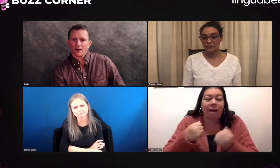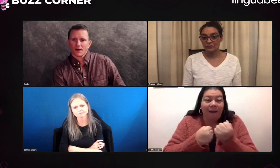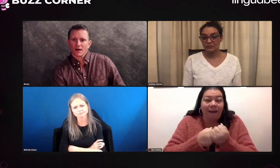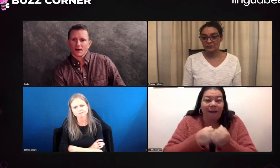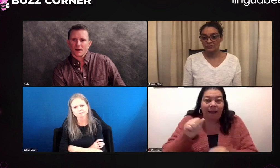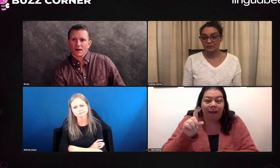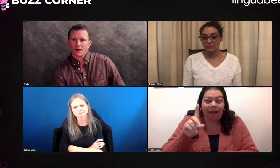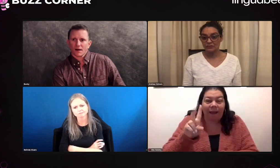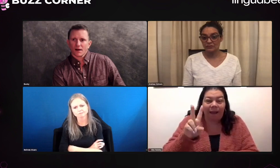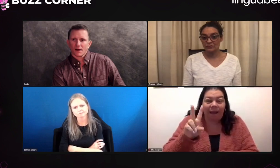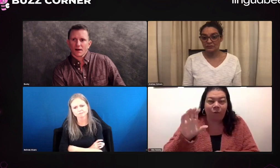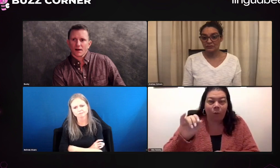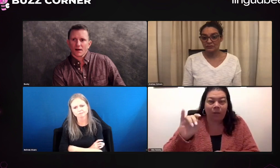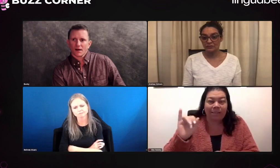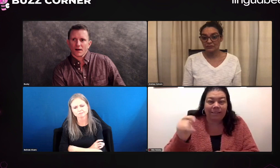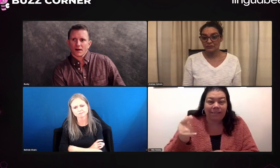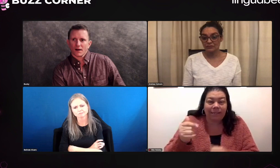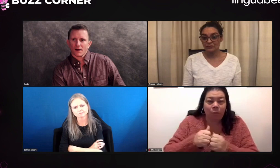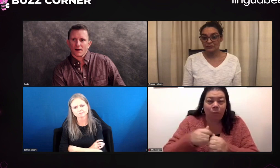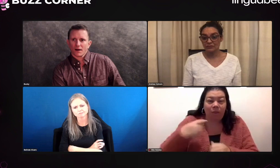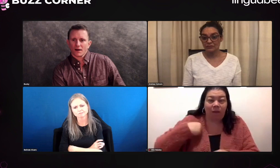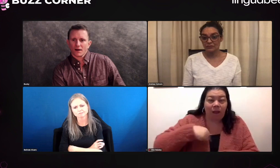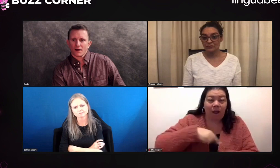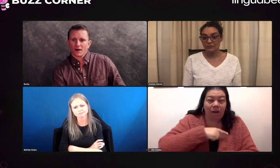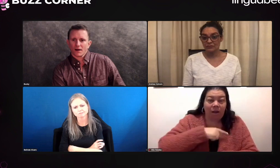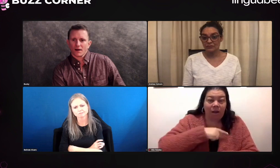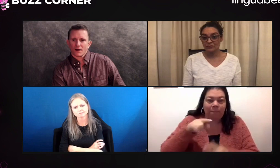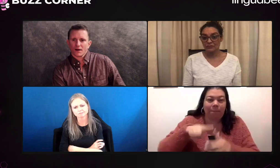And I tried to give feedback to the interpreter